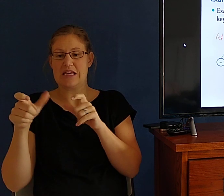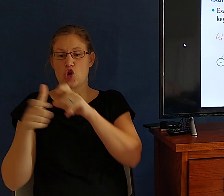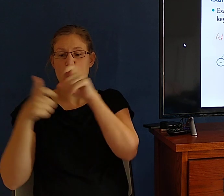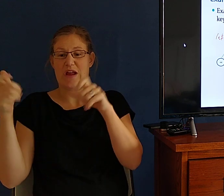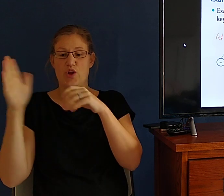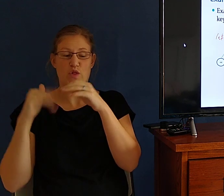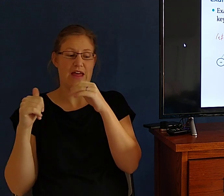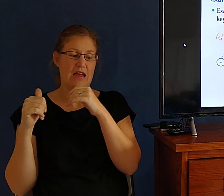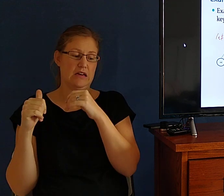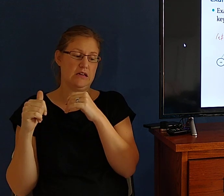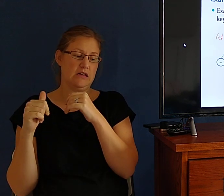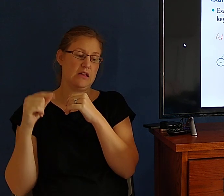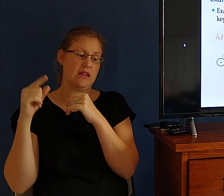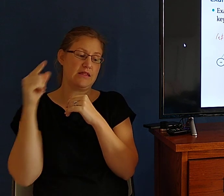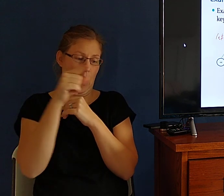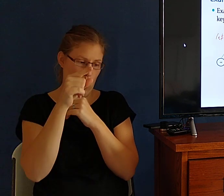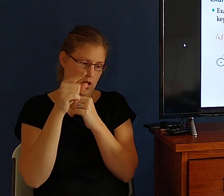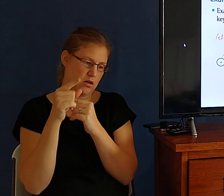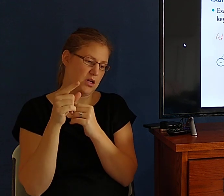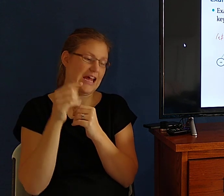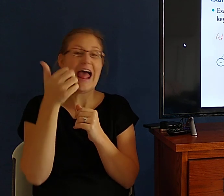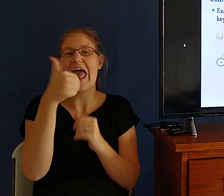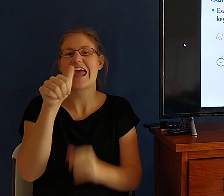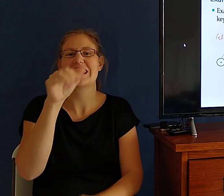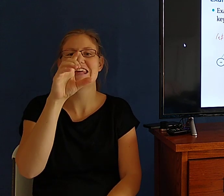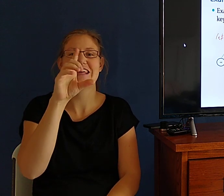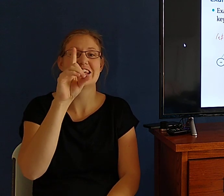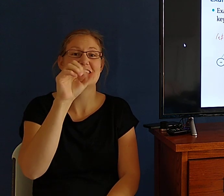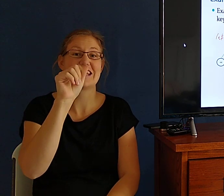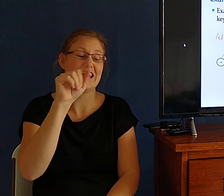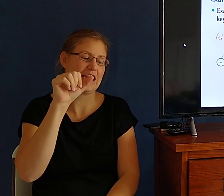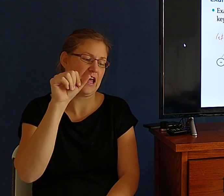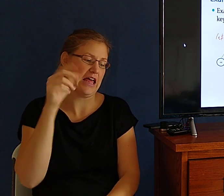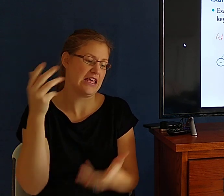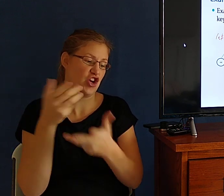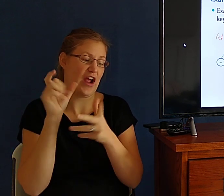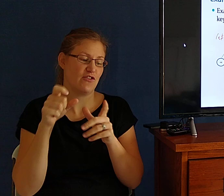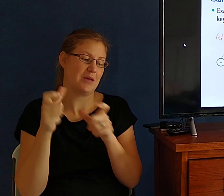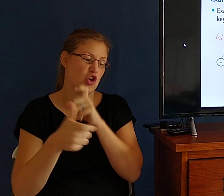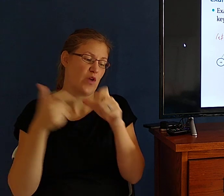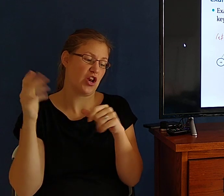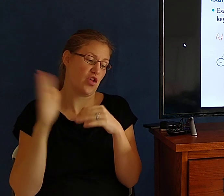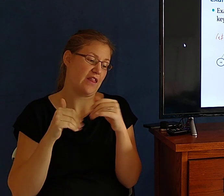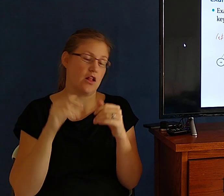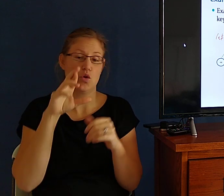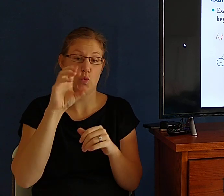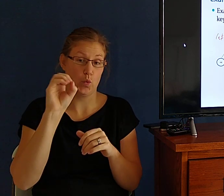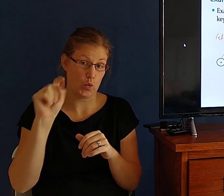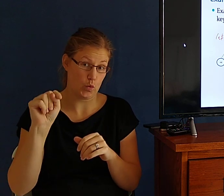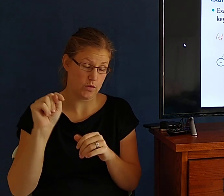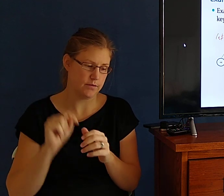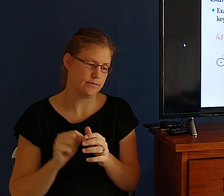greater than this node, and any data here must be greater than the root. So let's